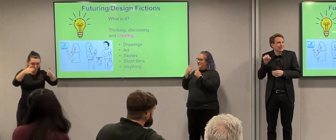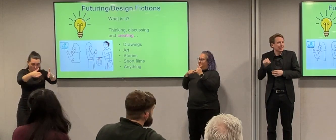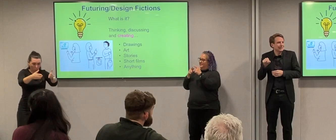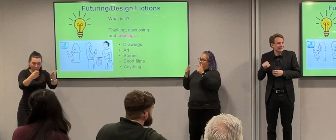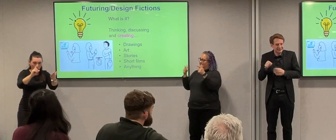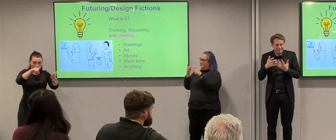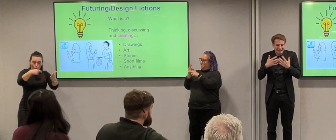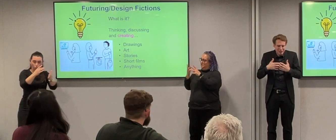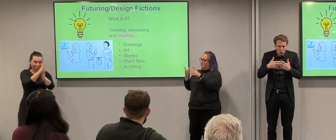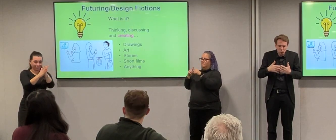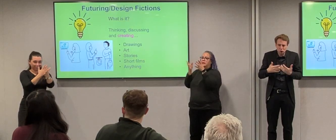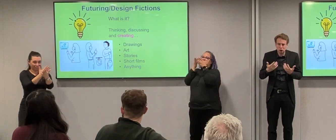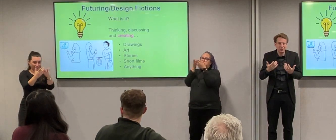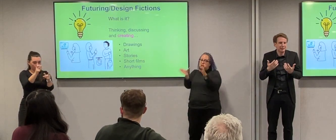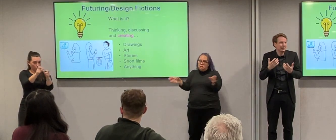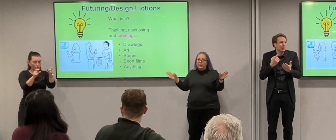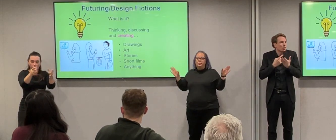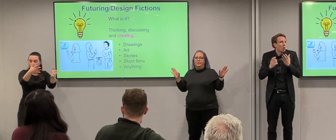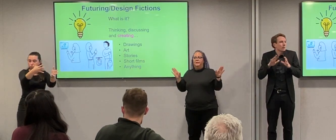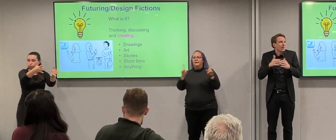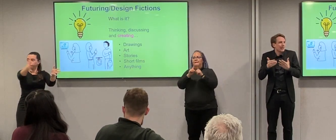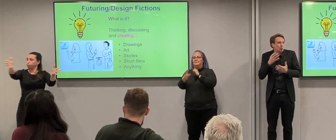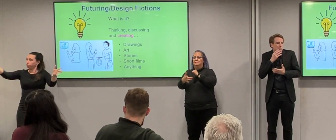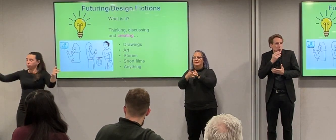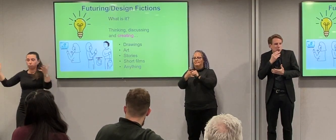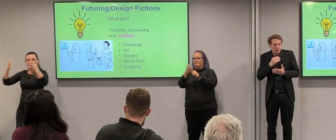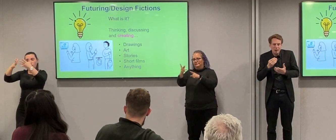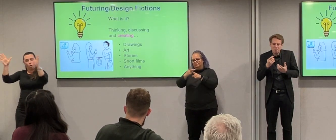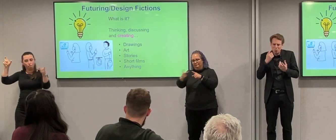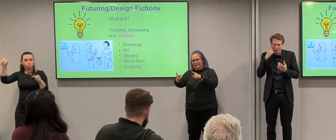in general as technology professionals.